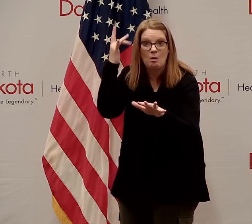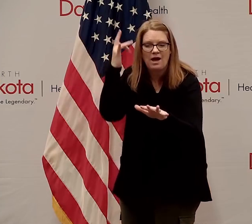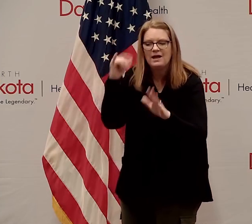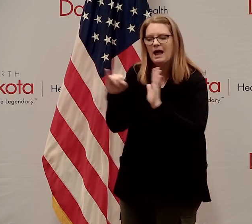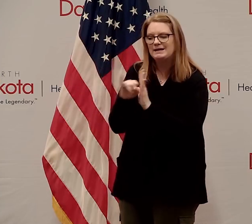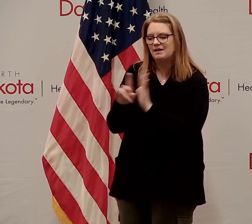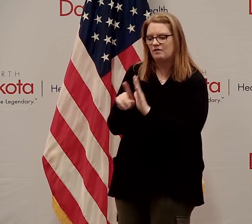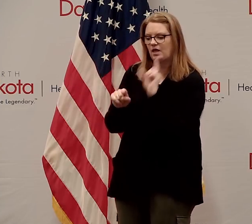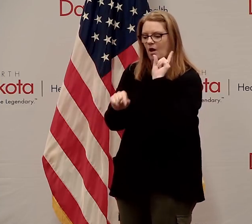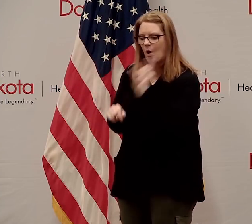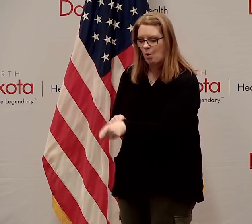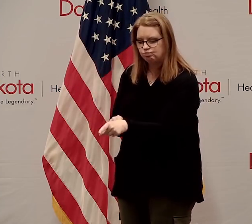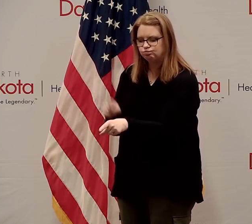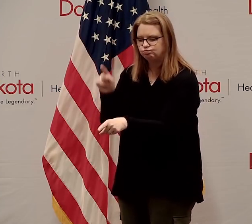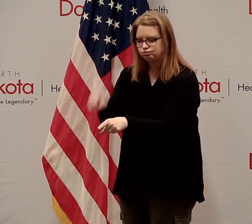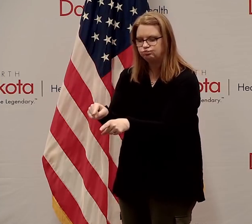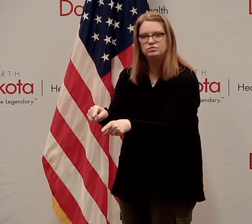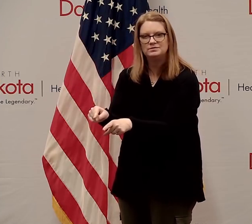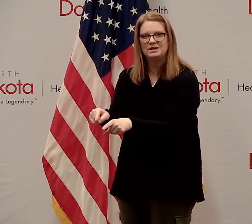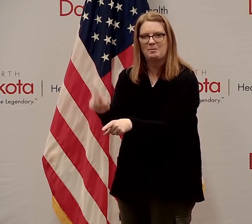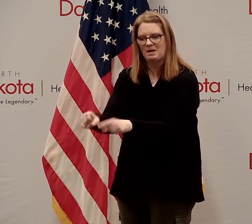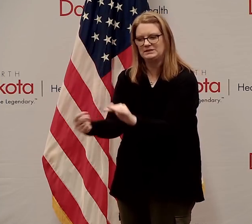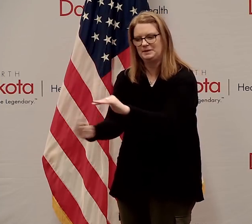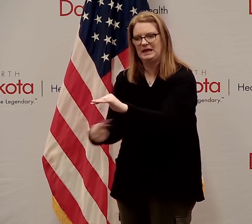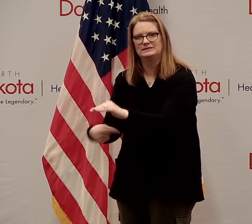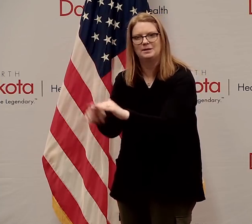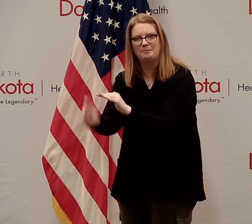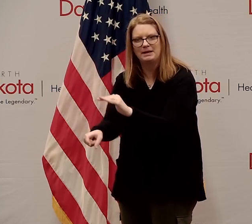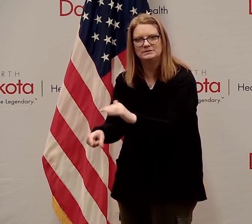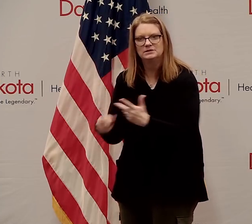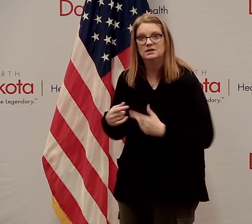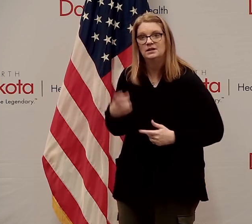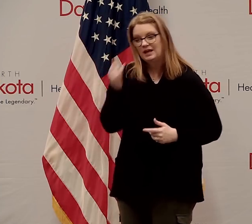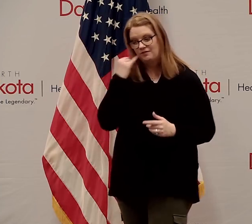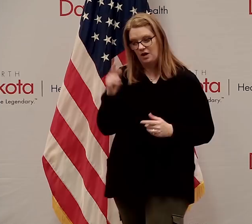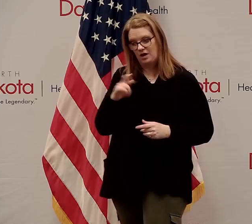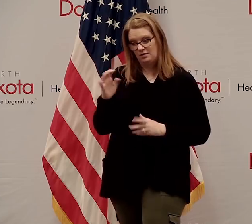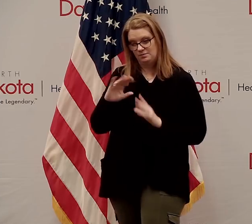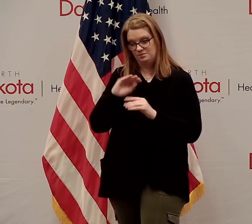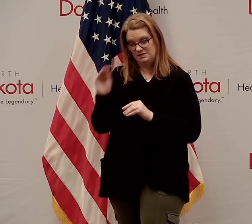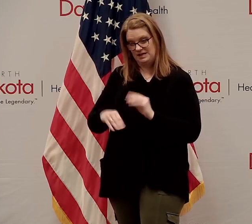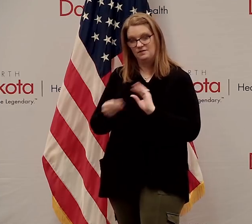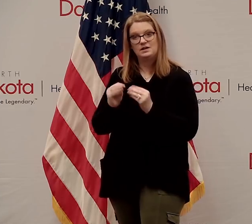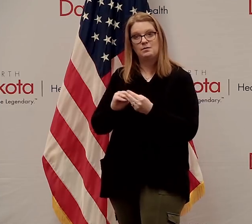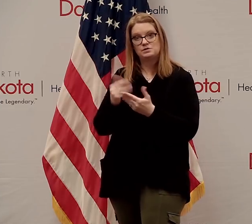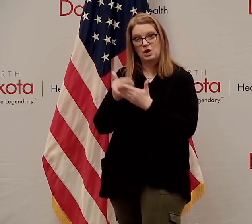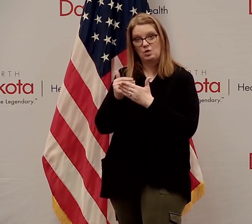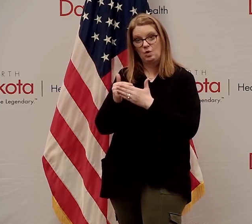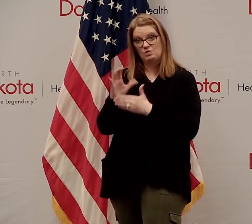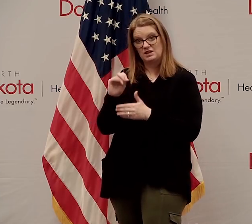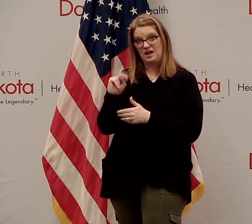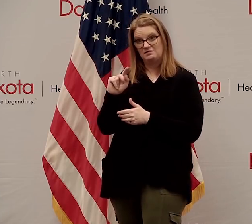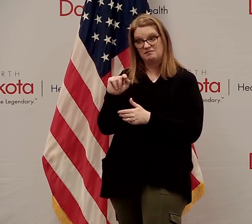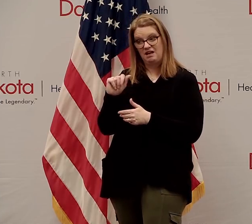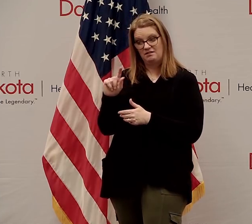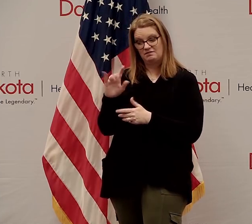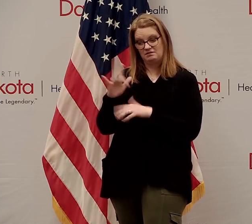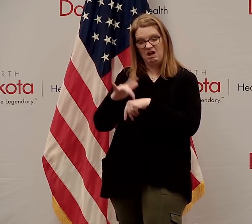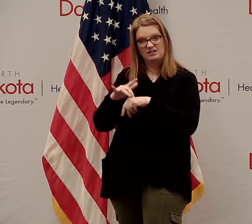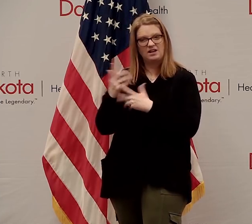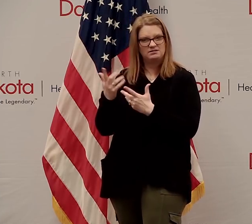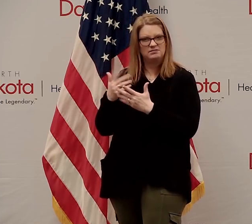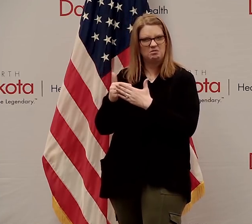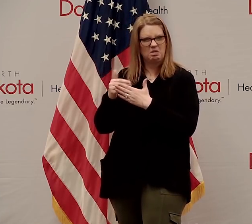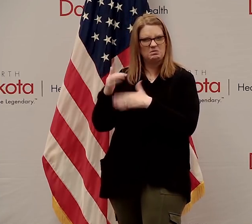and isolating. And if 100% of our numbers was close contacts, we'd feel like we were in pretty good shape